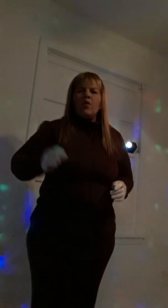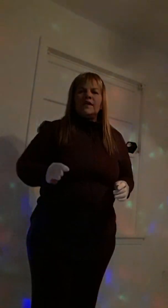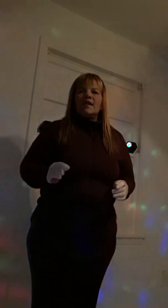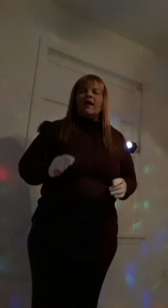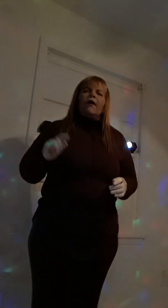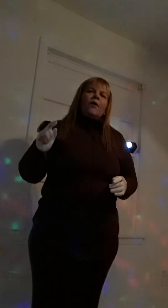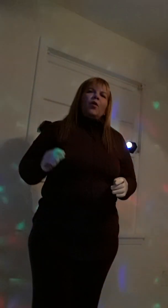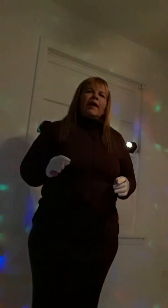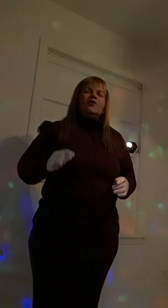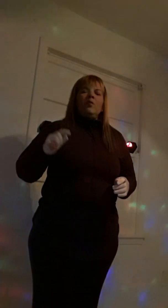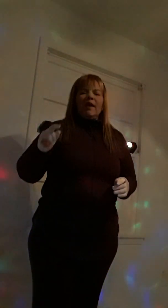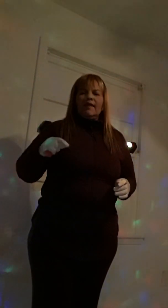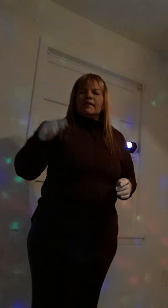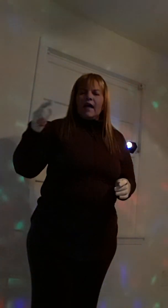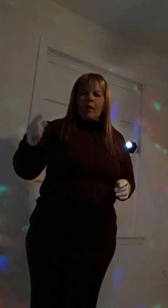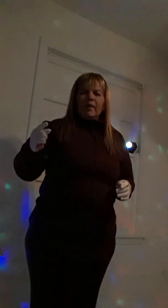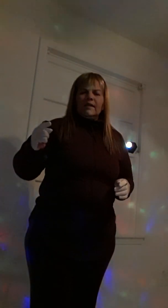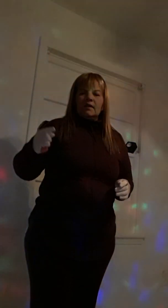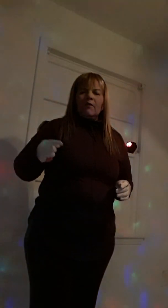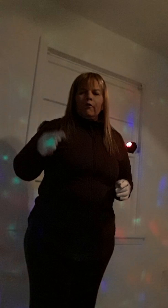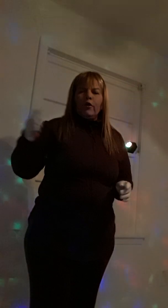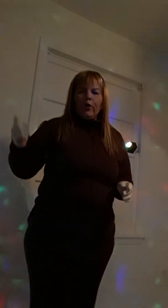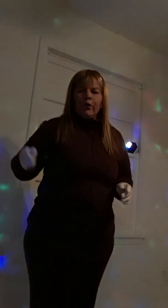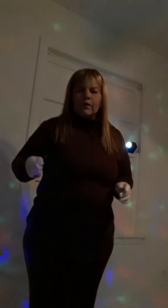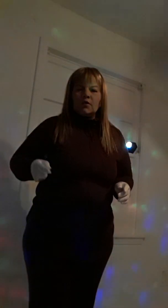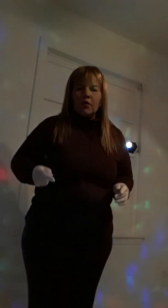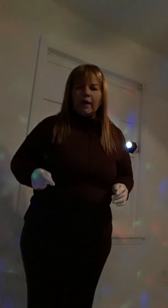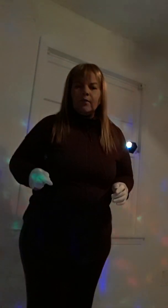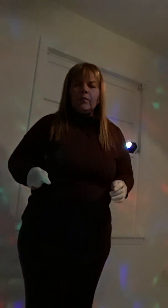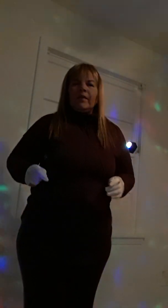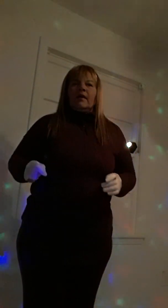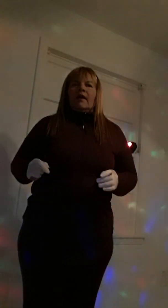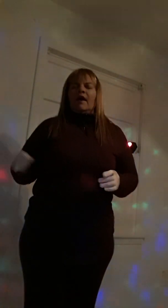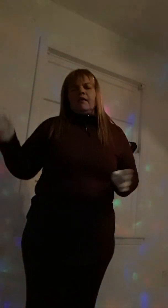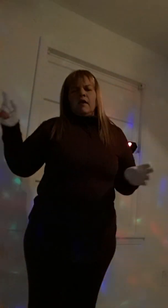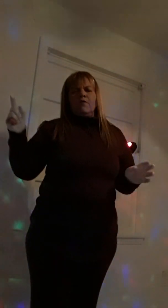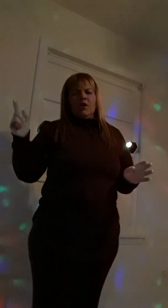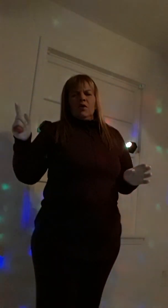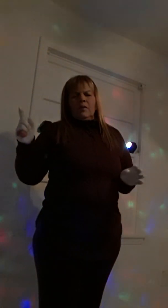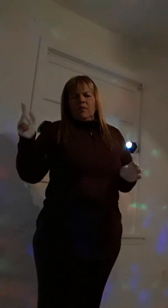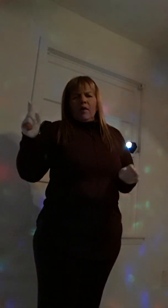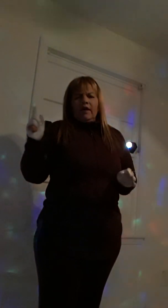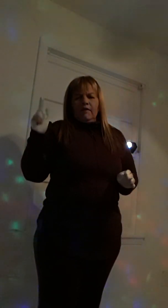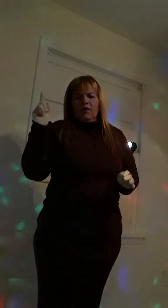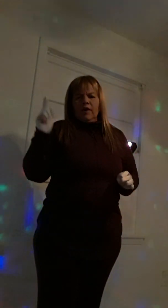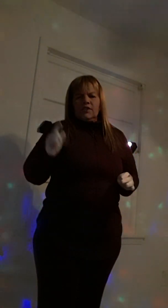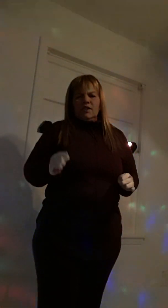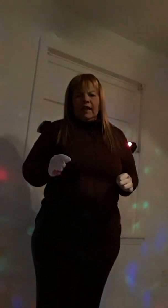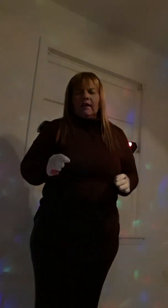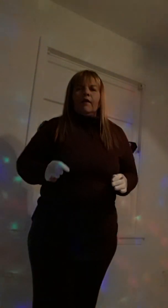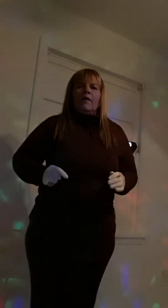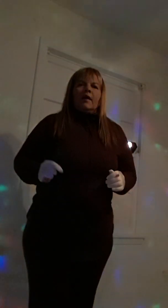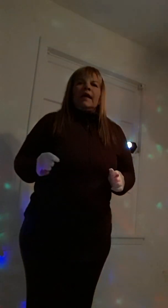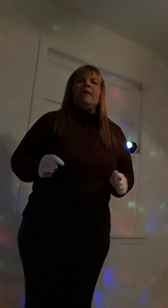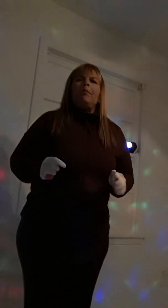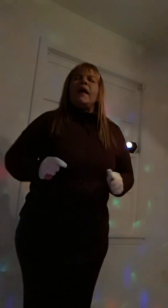always a way to make things happen for others, right? And for you, right, if you're interested. Y para